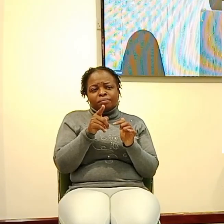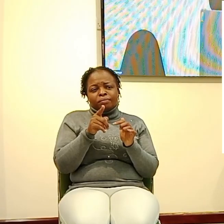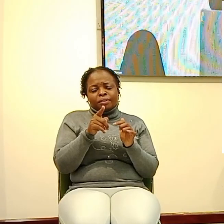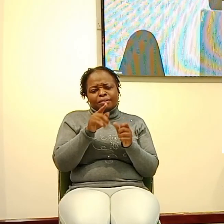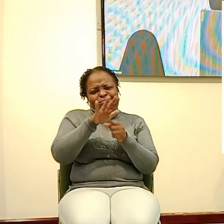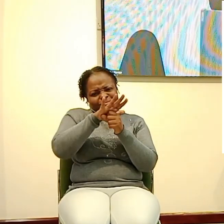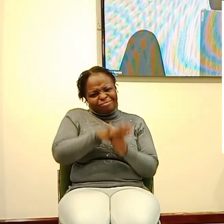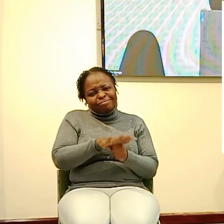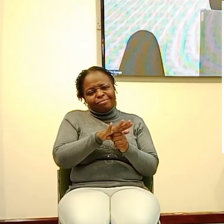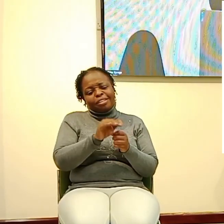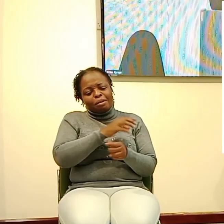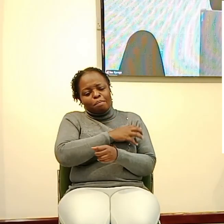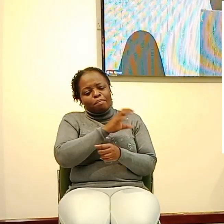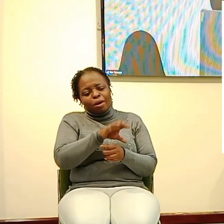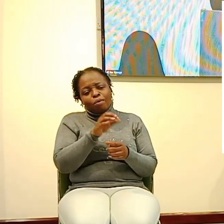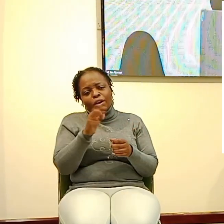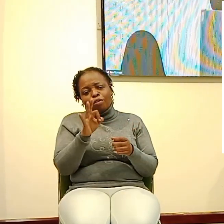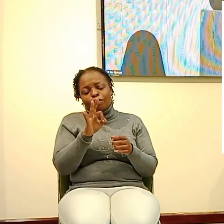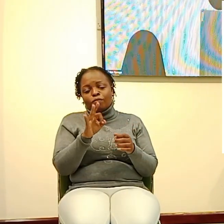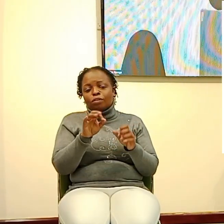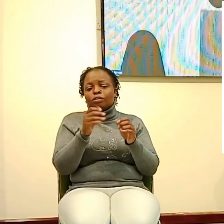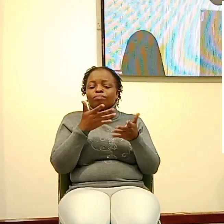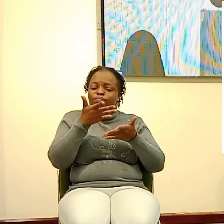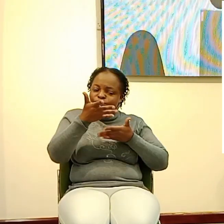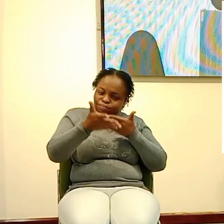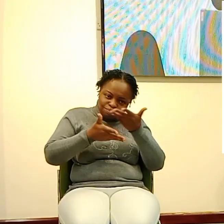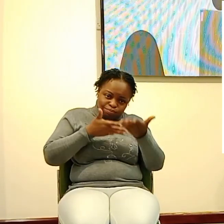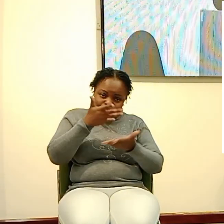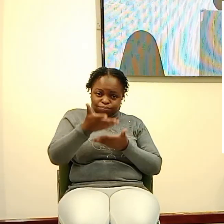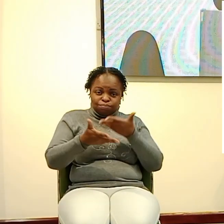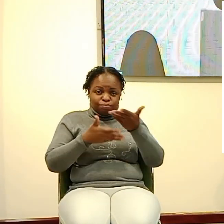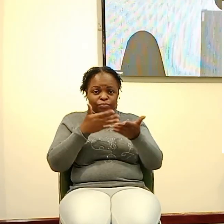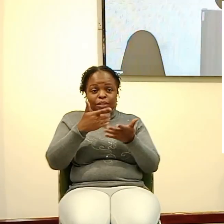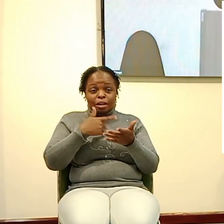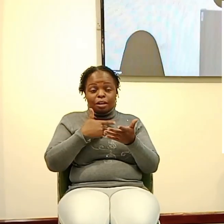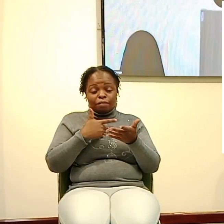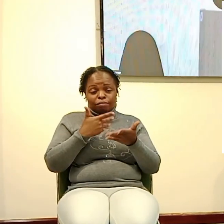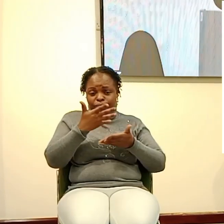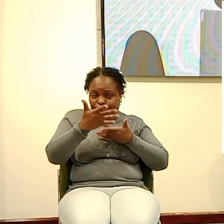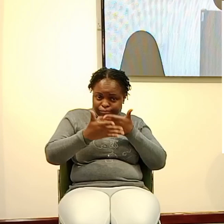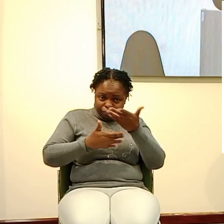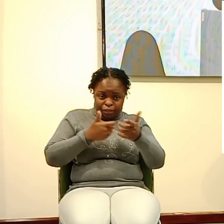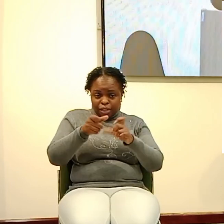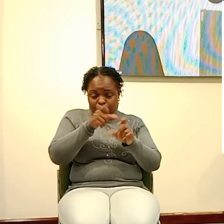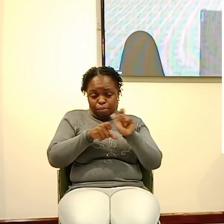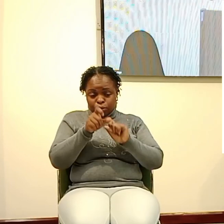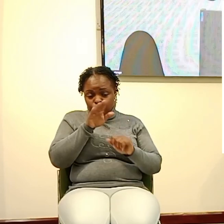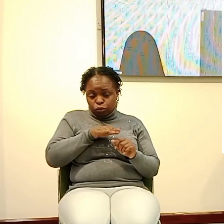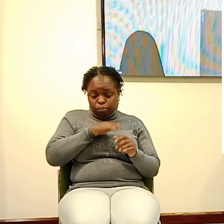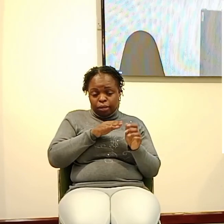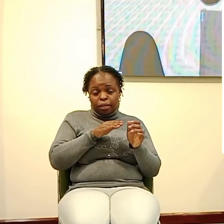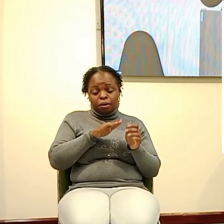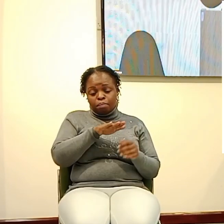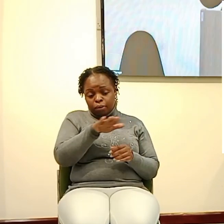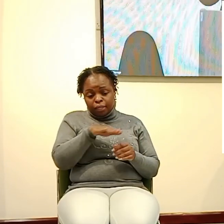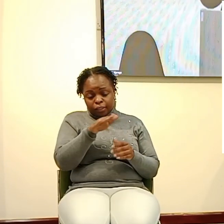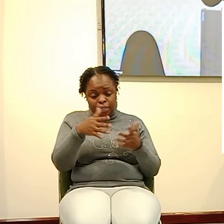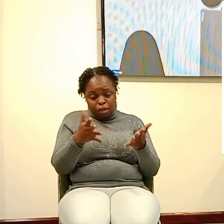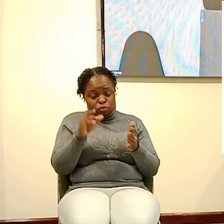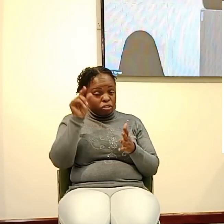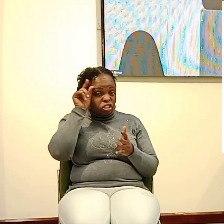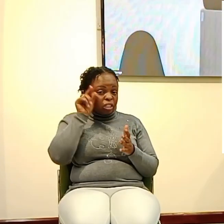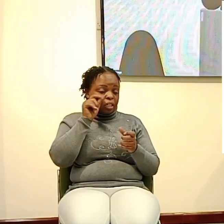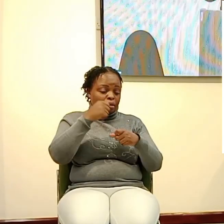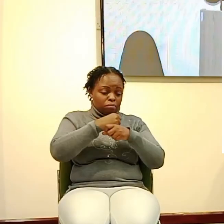socialization bias. Okay? There is a socialization about the place of women, how gender is